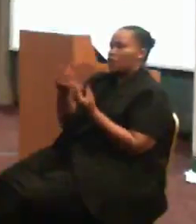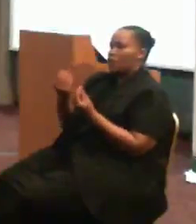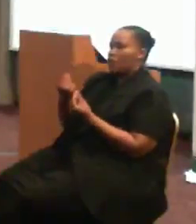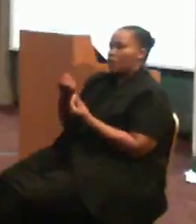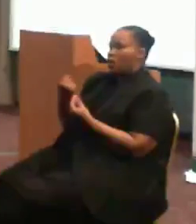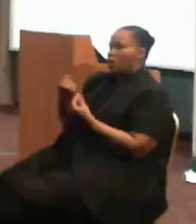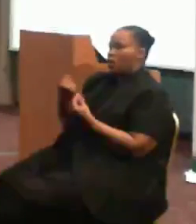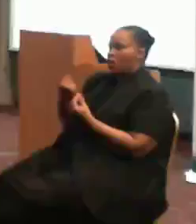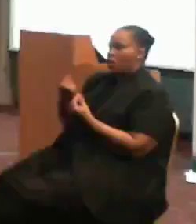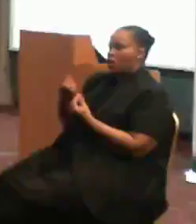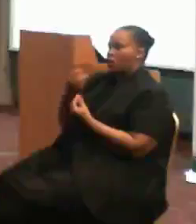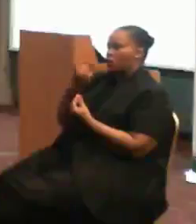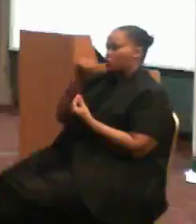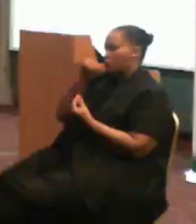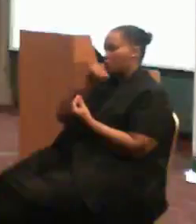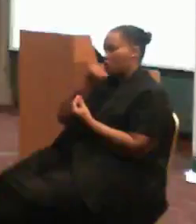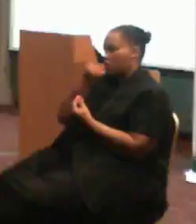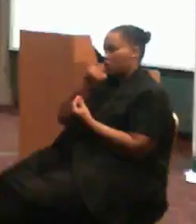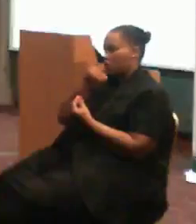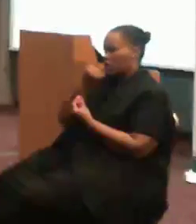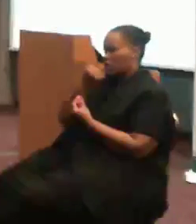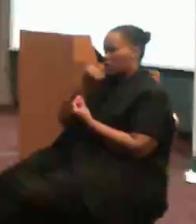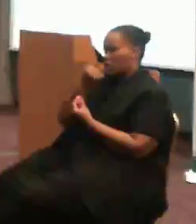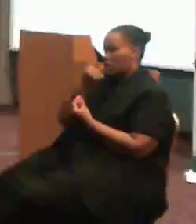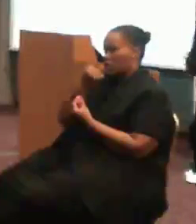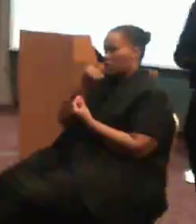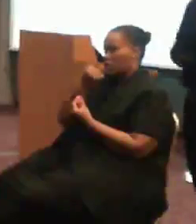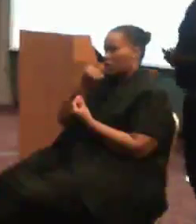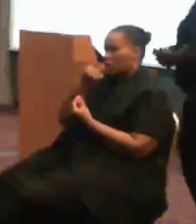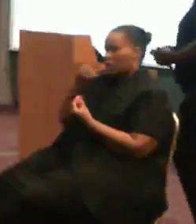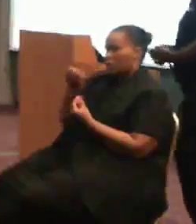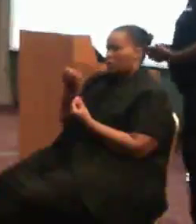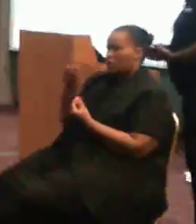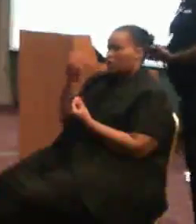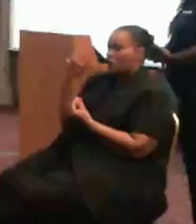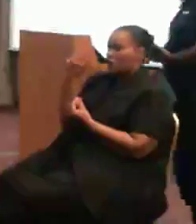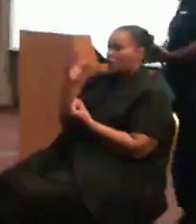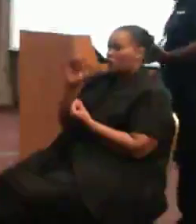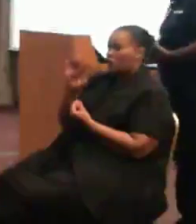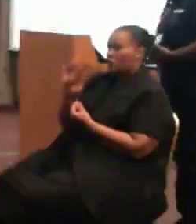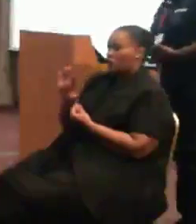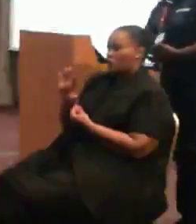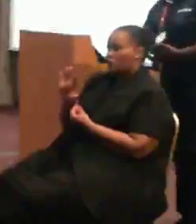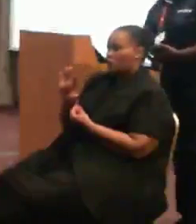number 1. Sorry, slide 5.